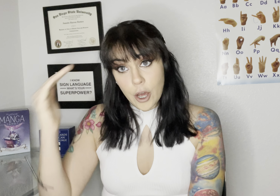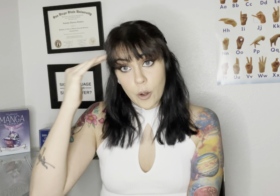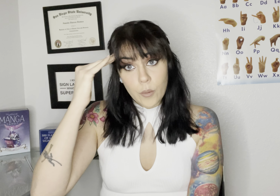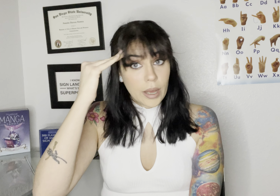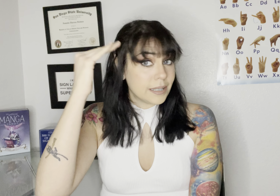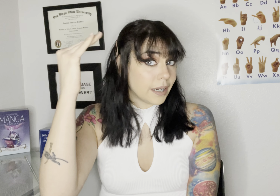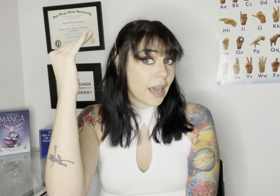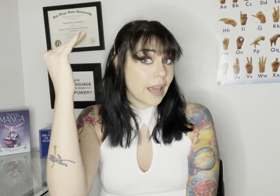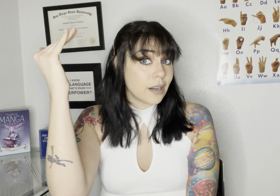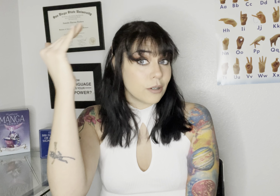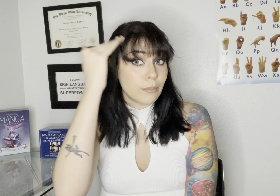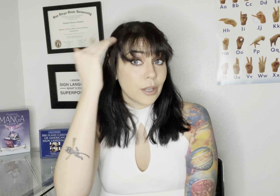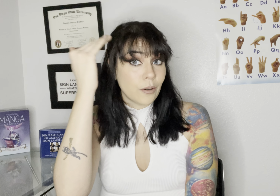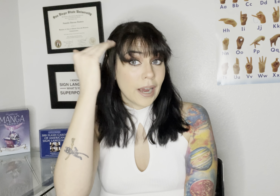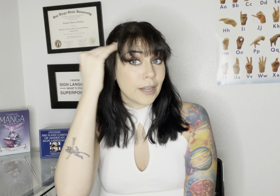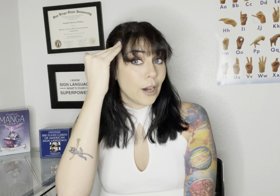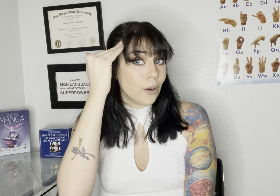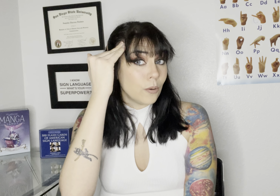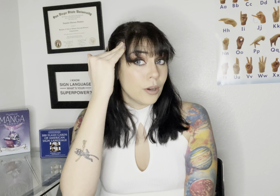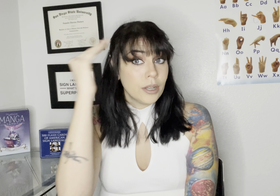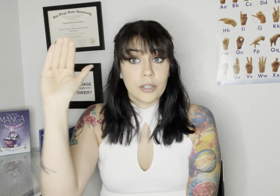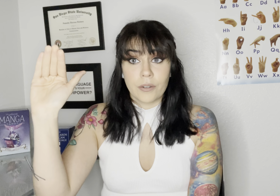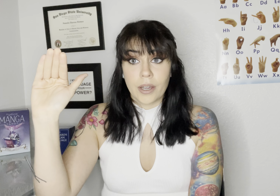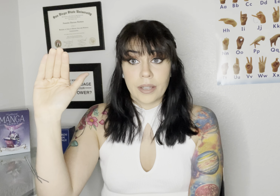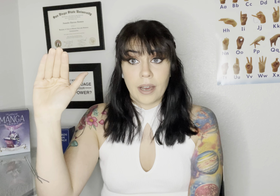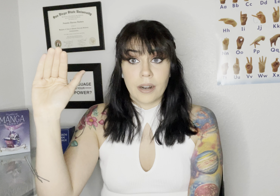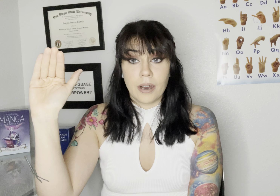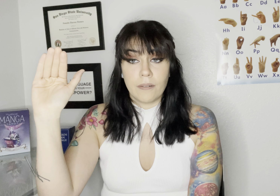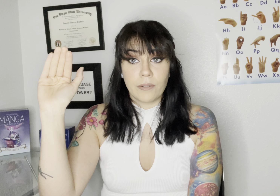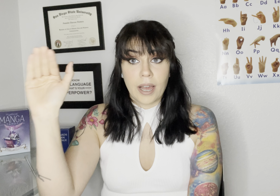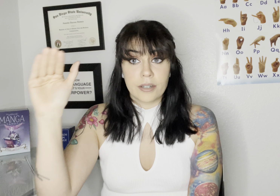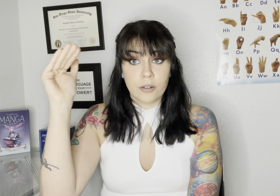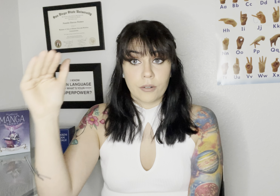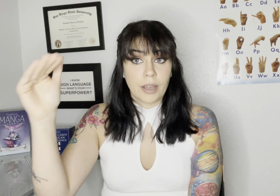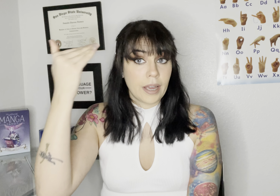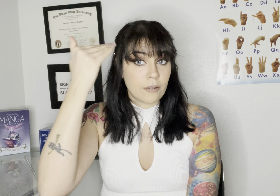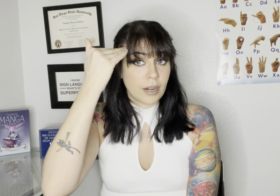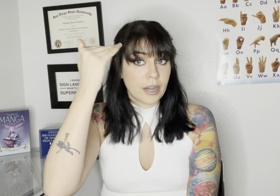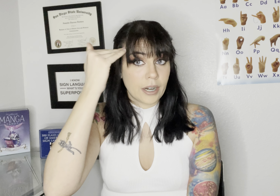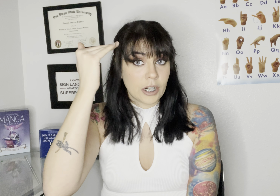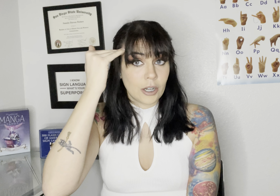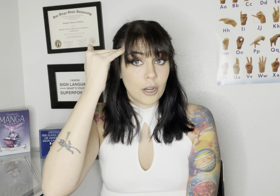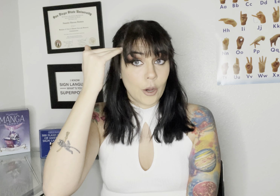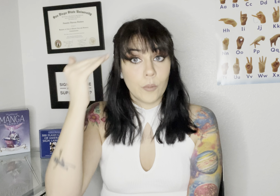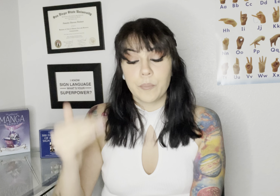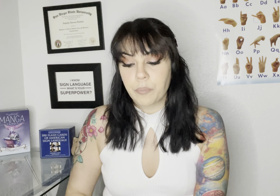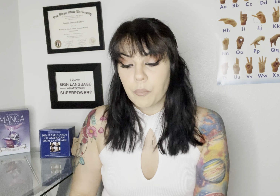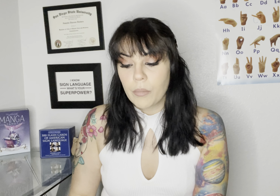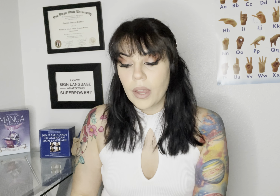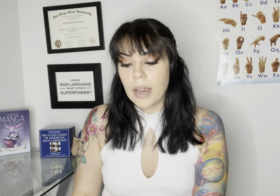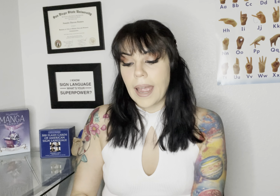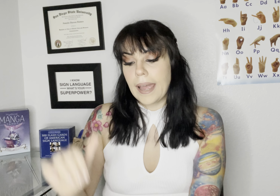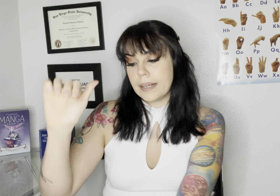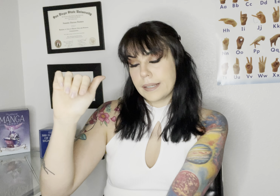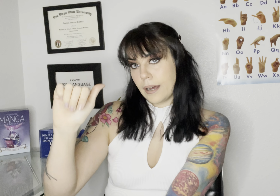No, as in K-N-O-W, I know. So you got that flat hand right here, no. ASL,